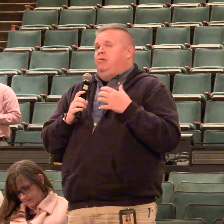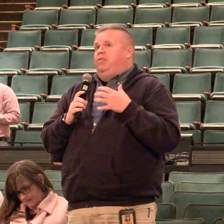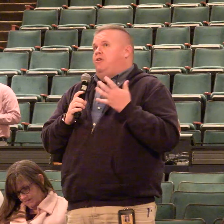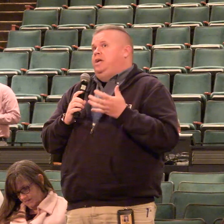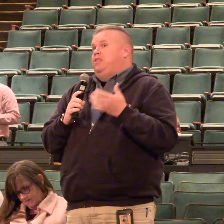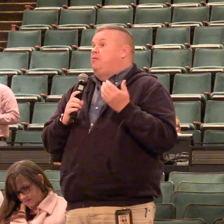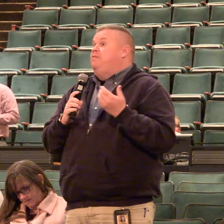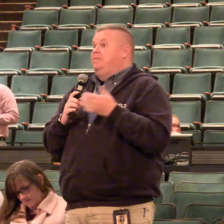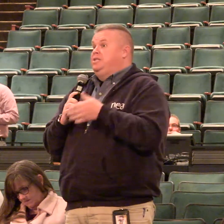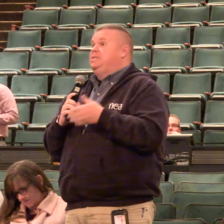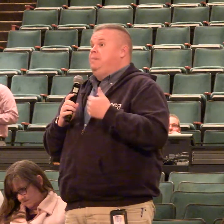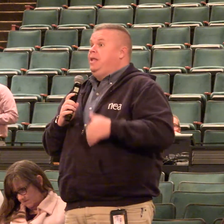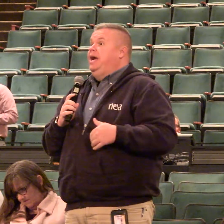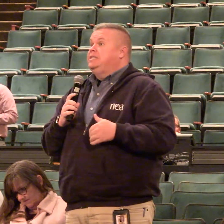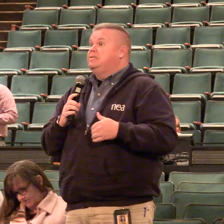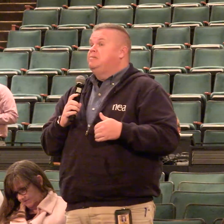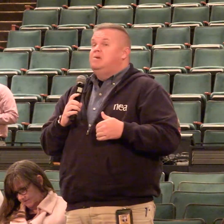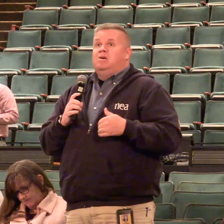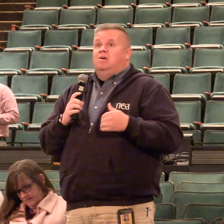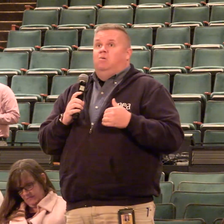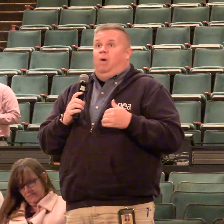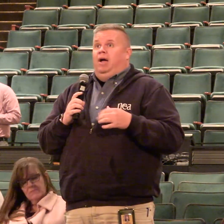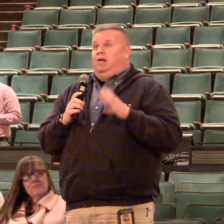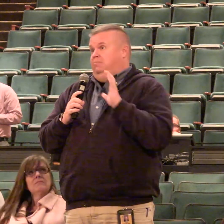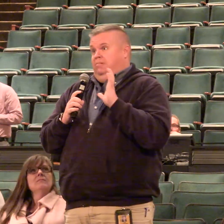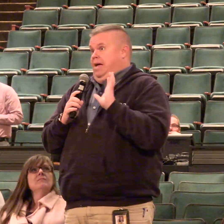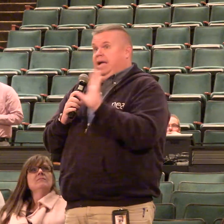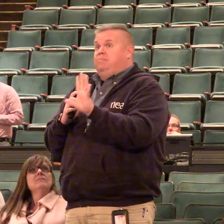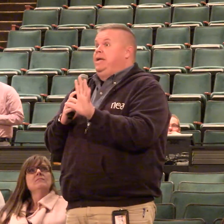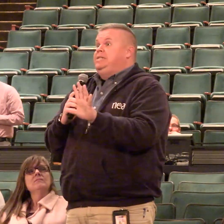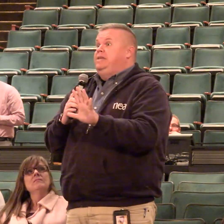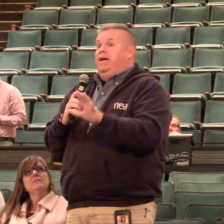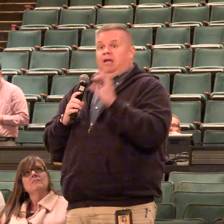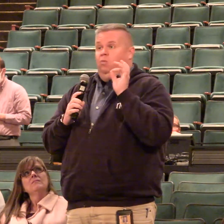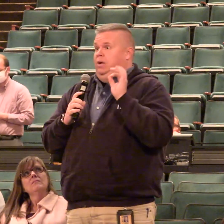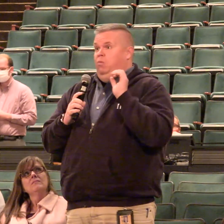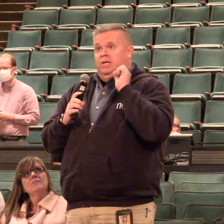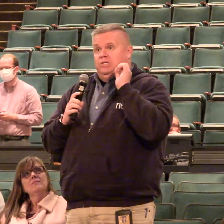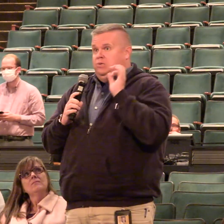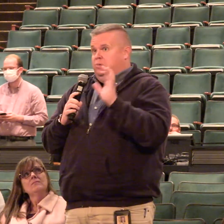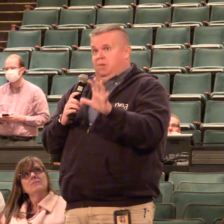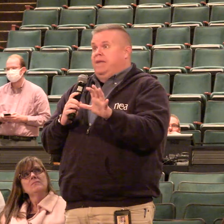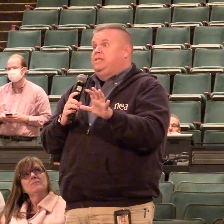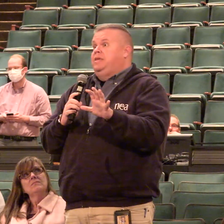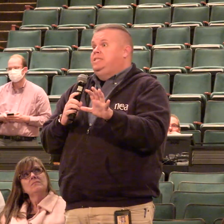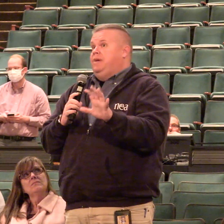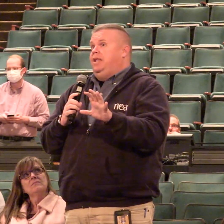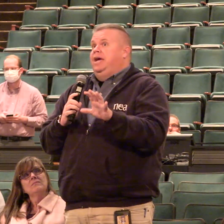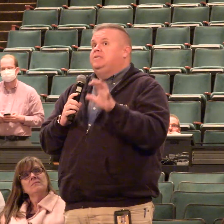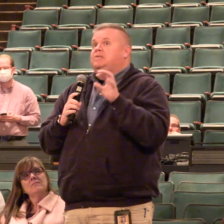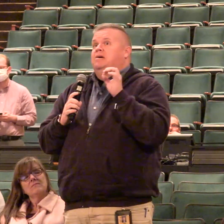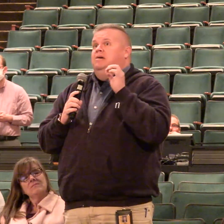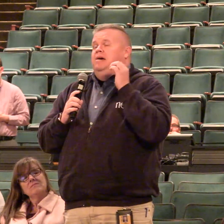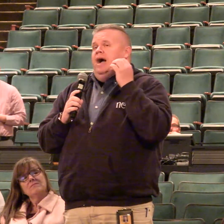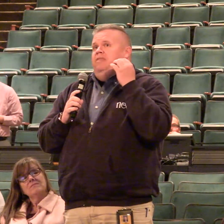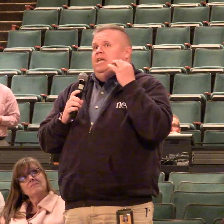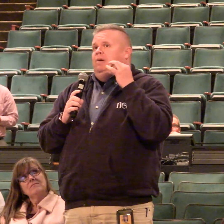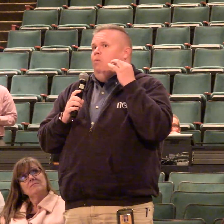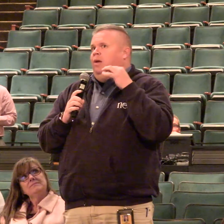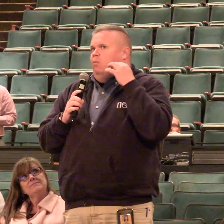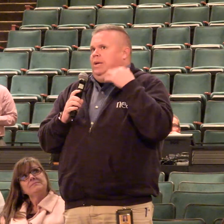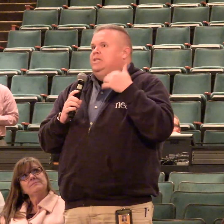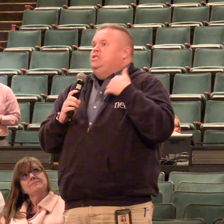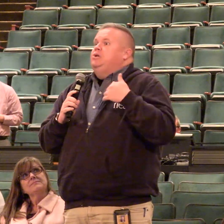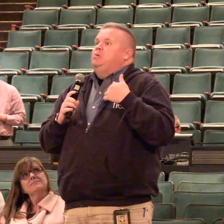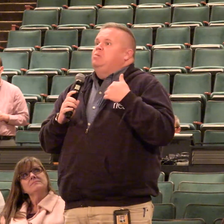have currently 30 to 35 students in my class. While I can maintain that, and we do amazing things in my class, I think